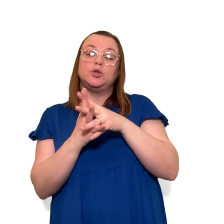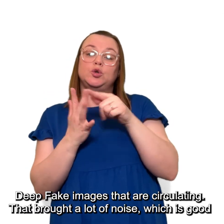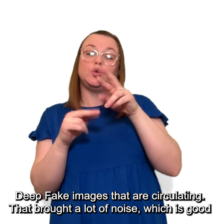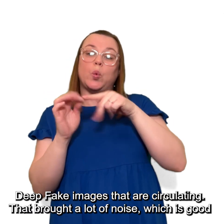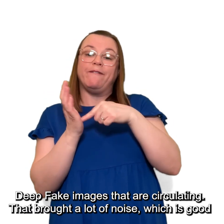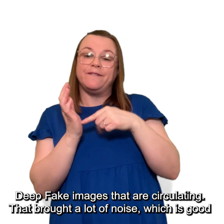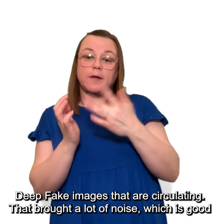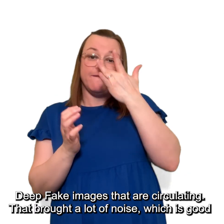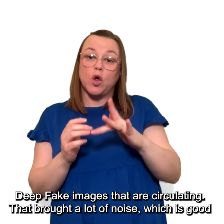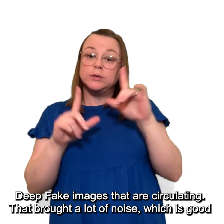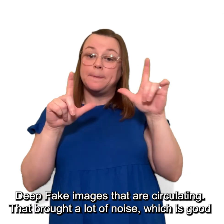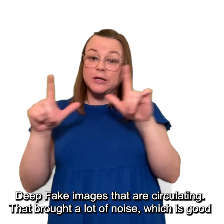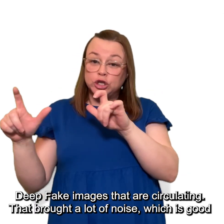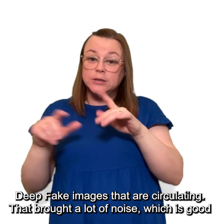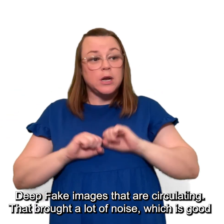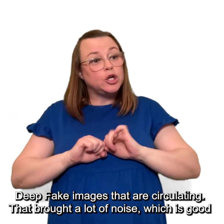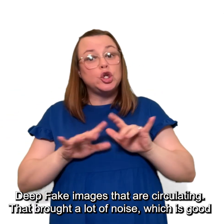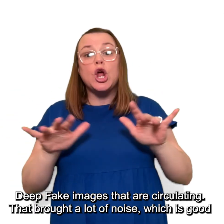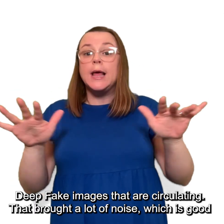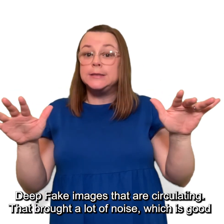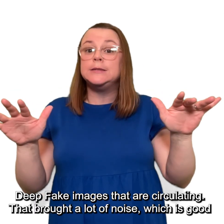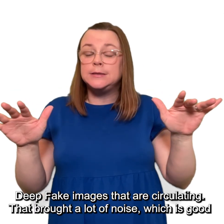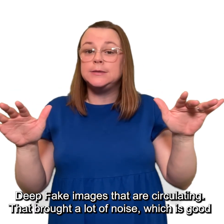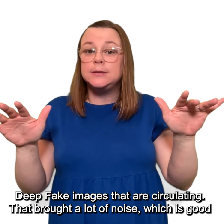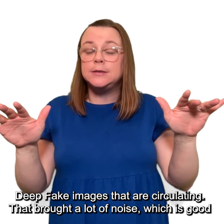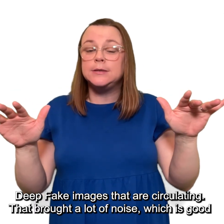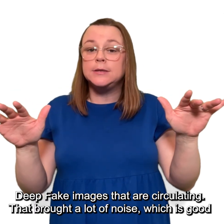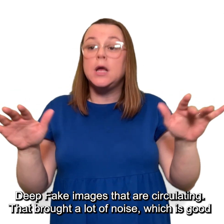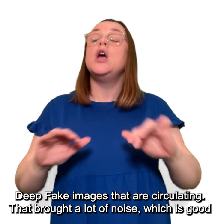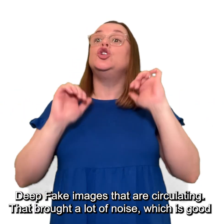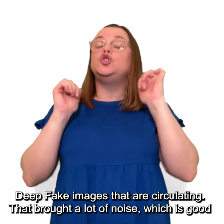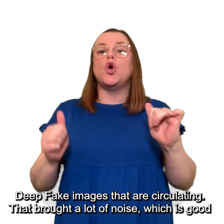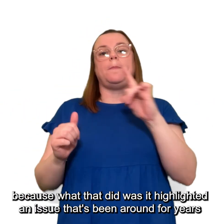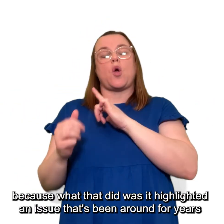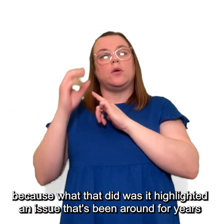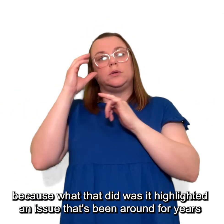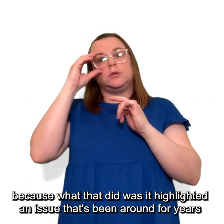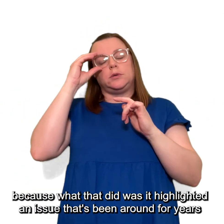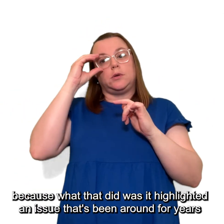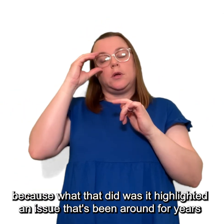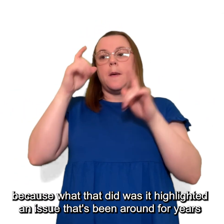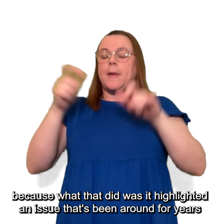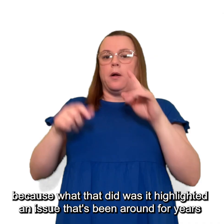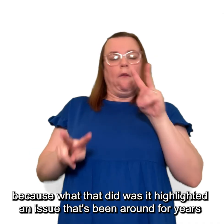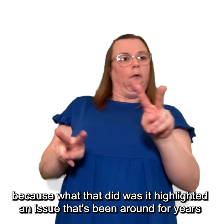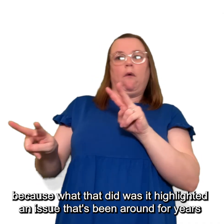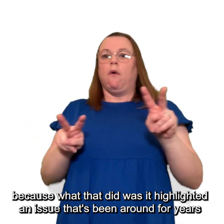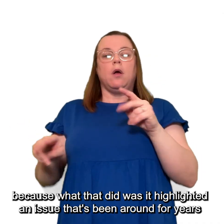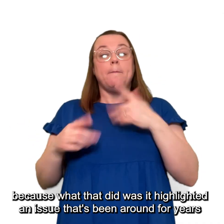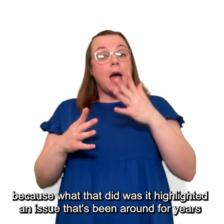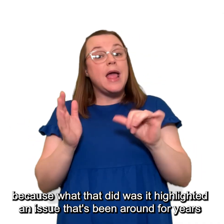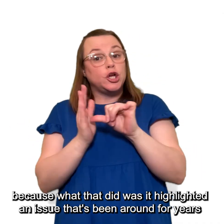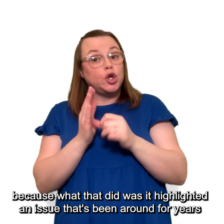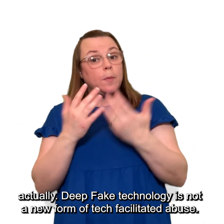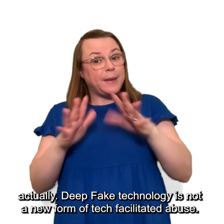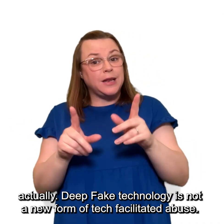generated deepfake images that were Mm-hmm. circulating. That brought a lot of noise, which is good because what that did was it highlighted an issue